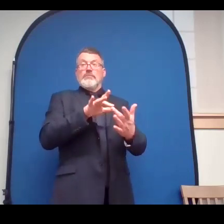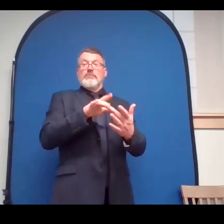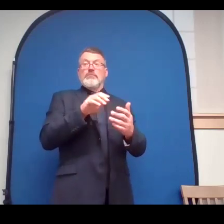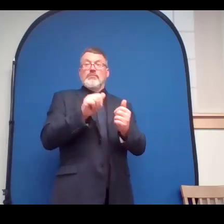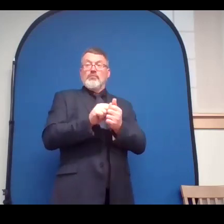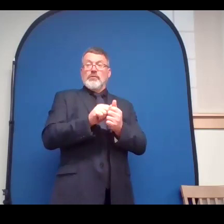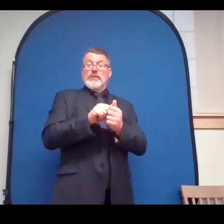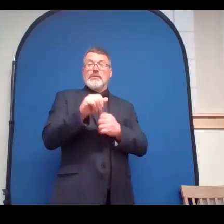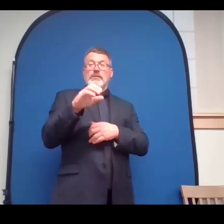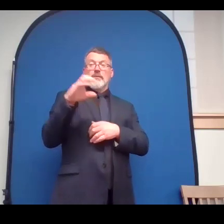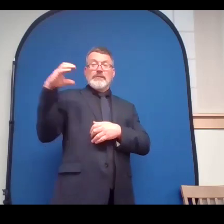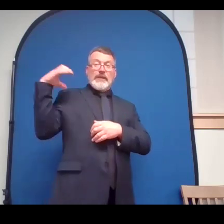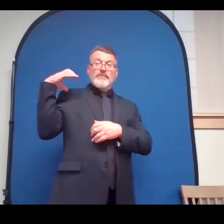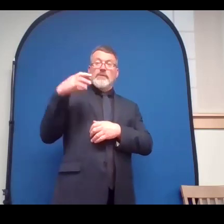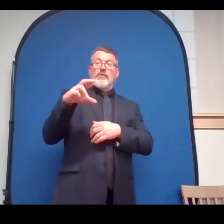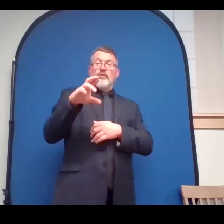law?